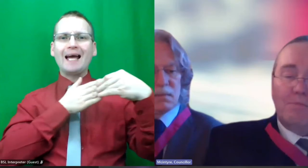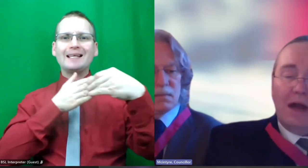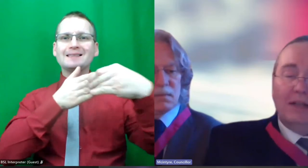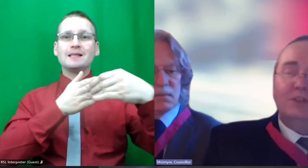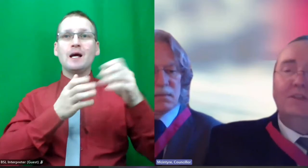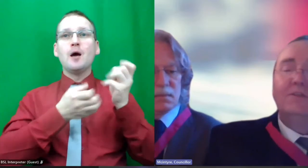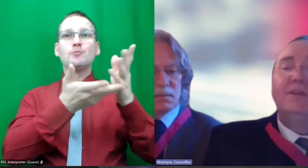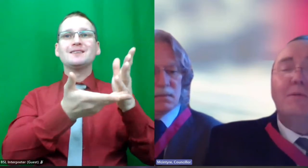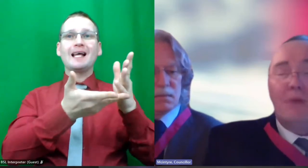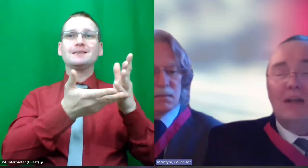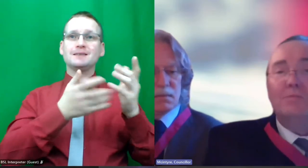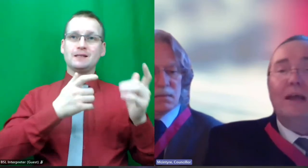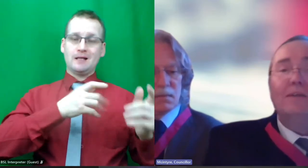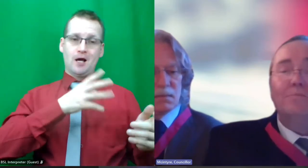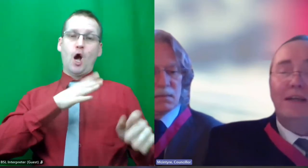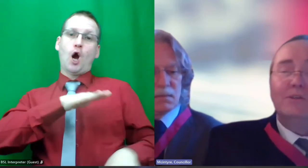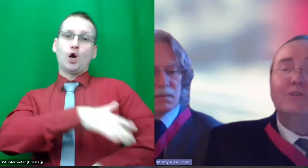the